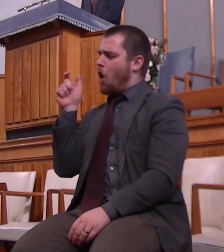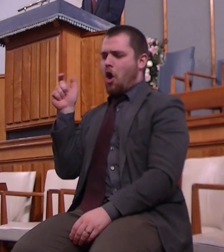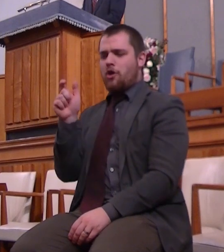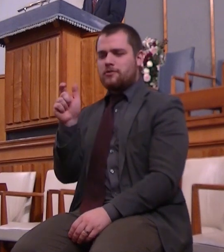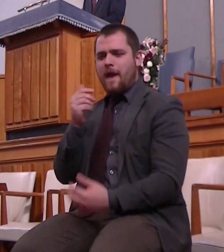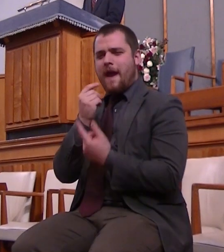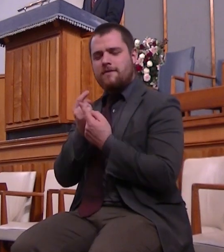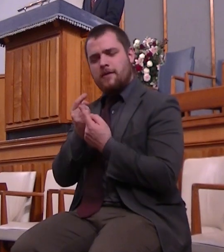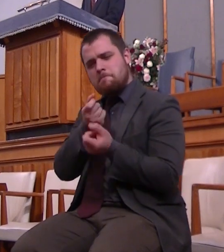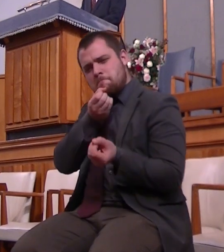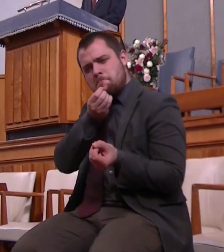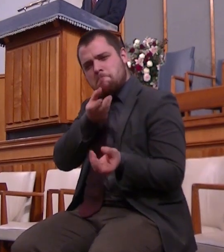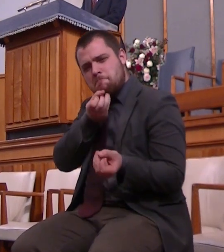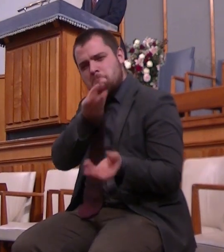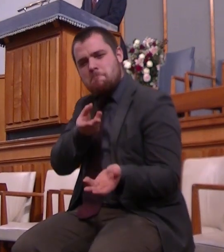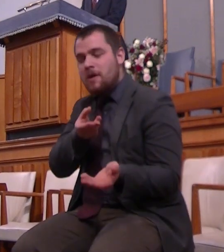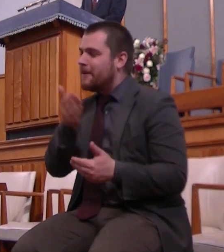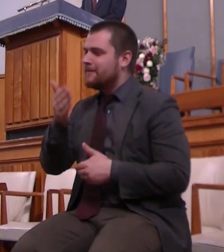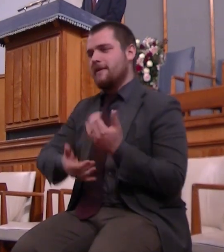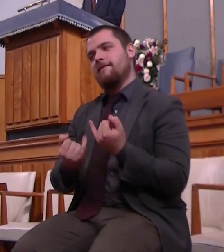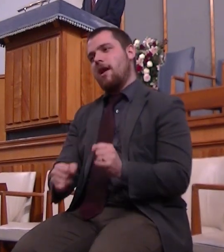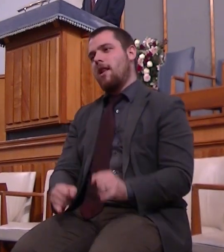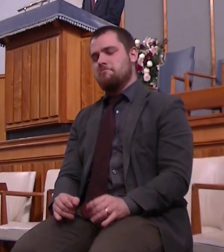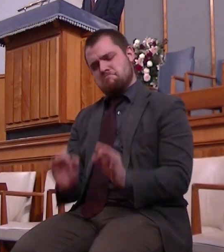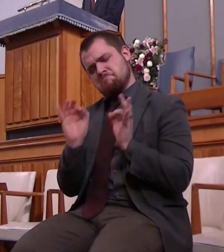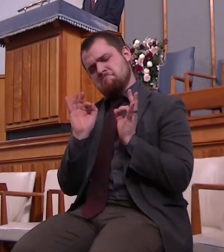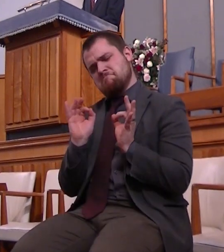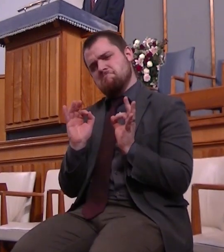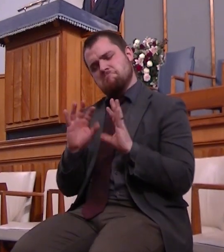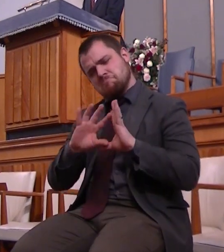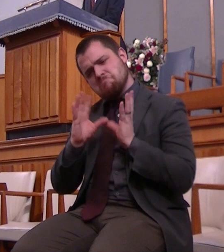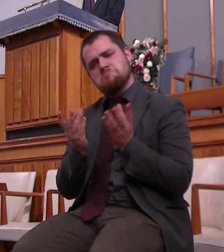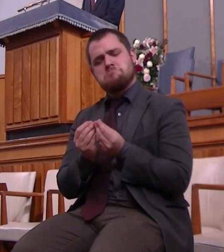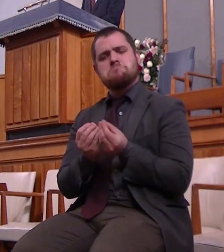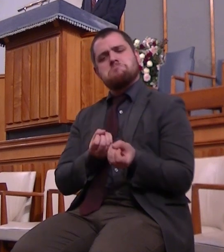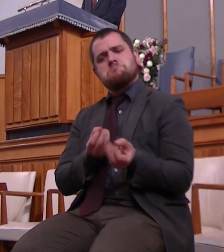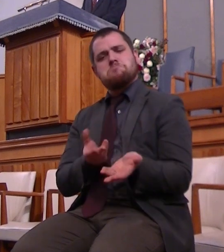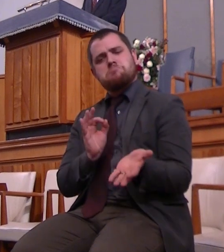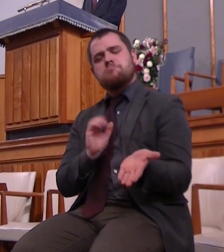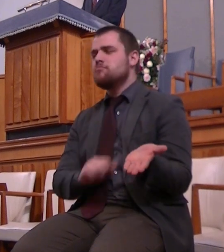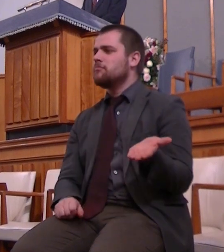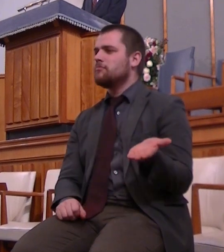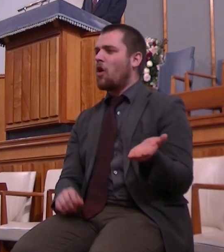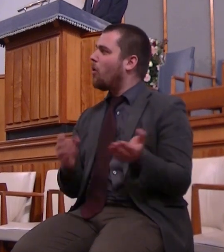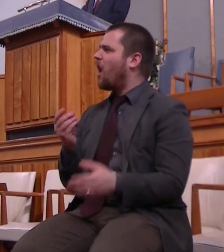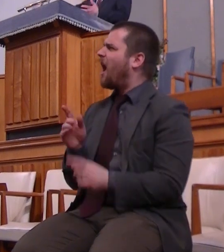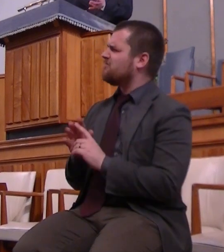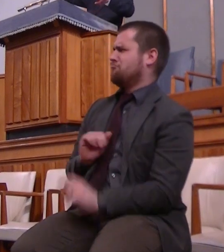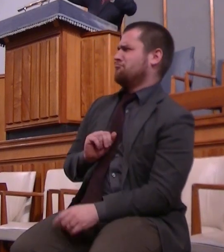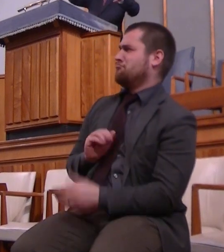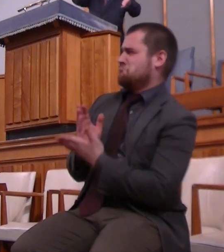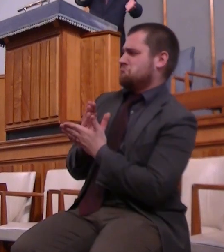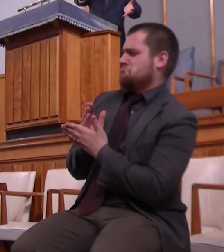of knowledge in God is infallible and entire and complete. There are no shadow periods.